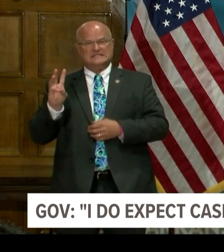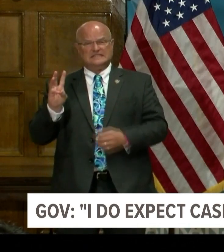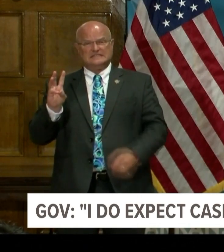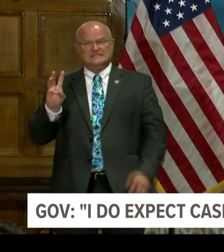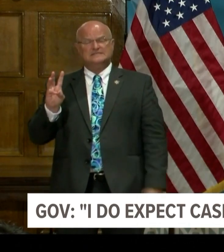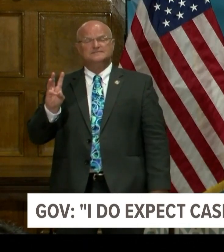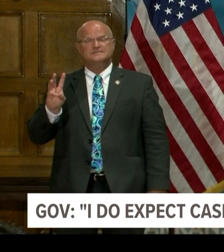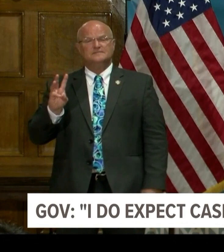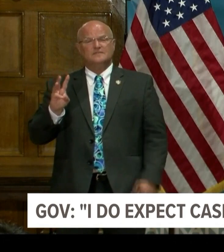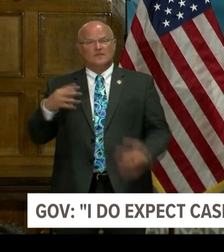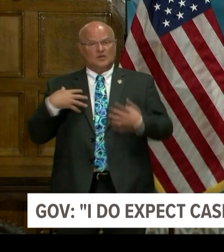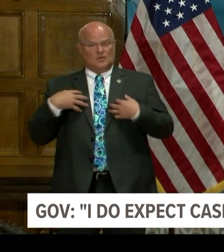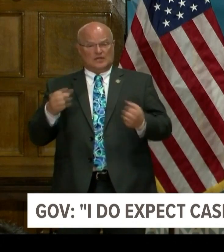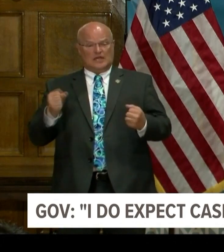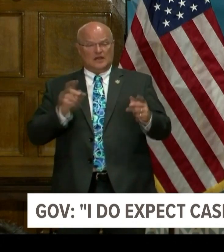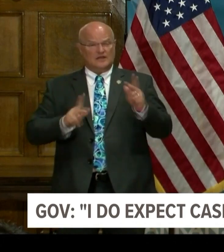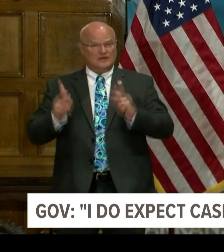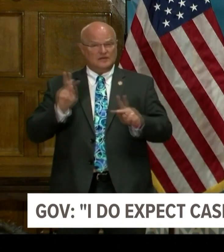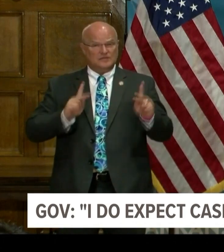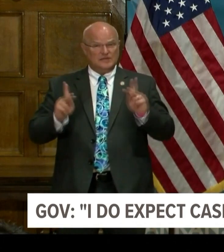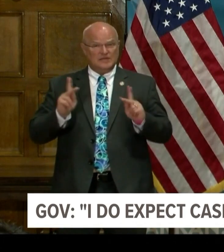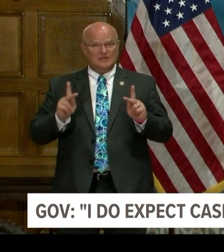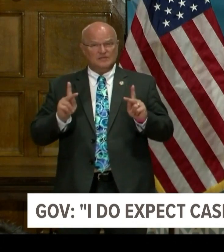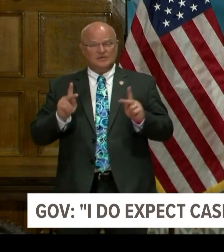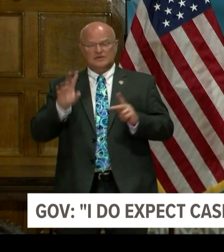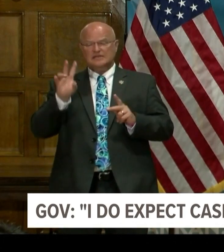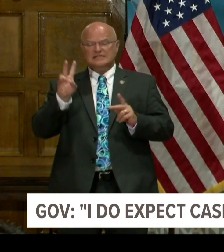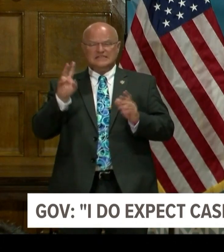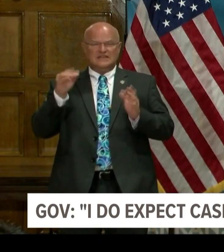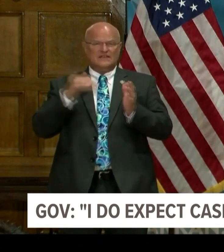176. Recovered patients are